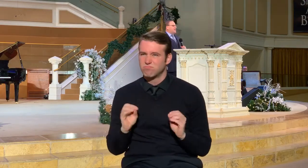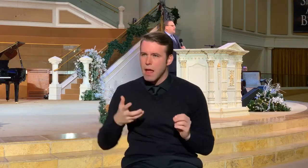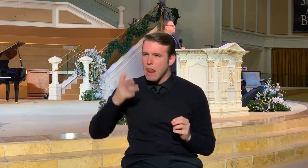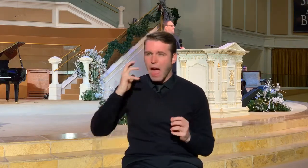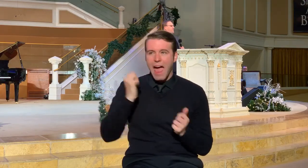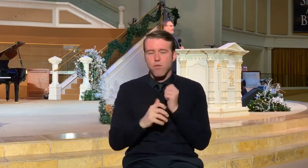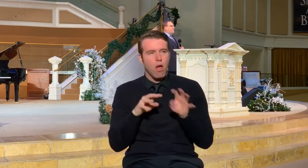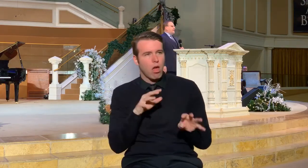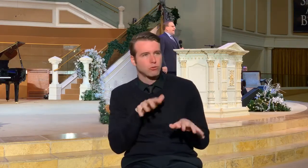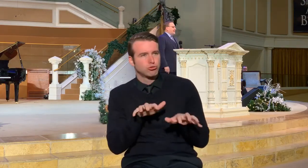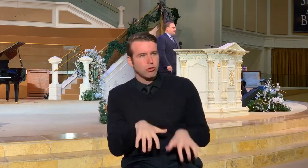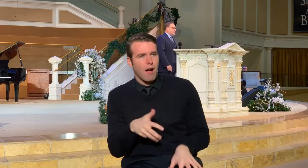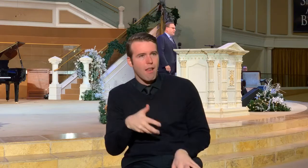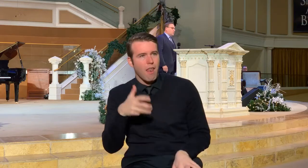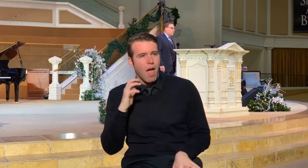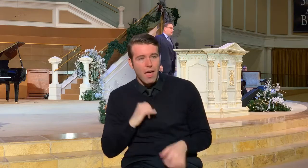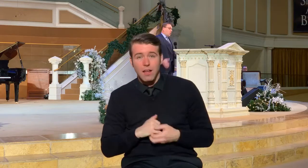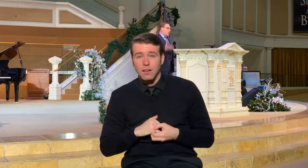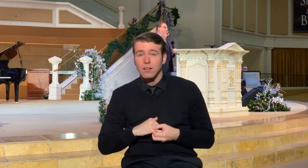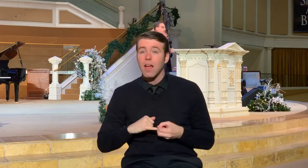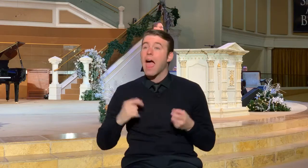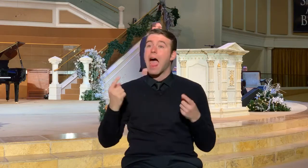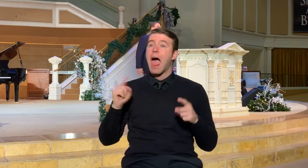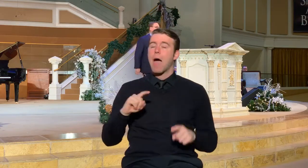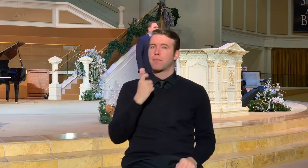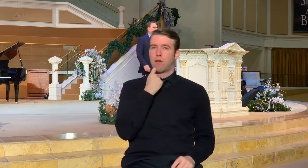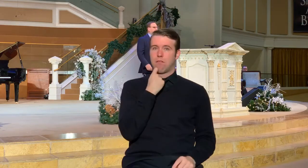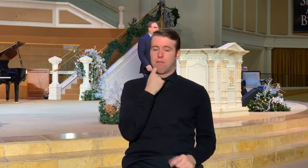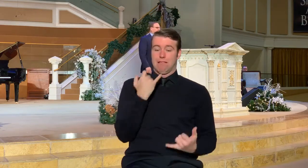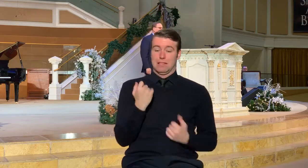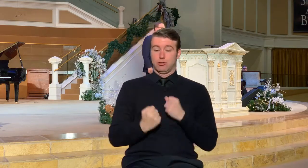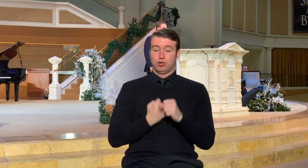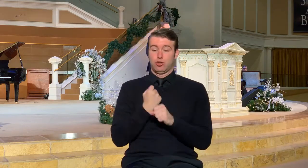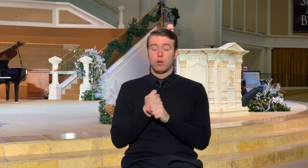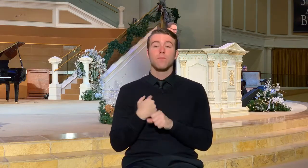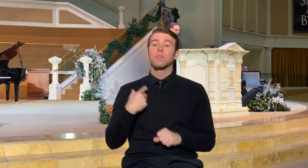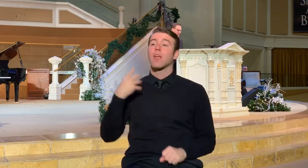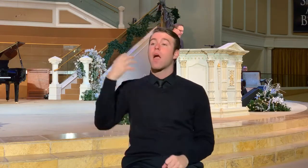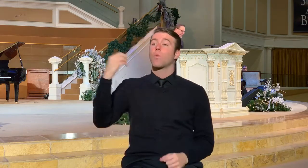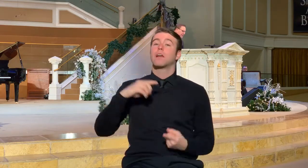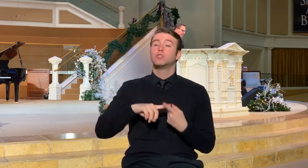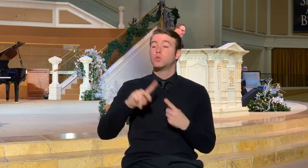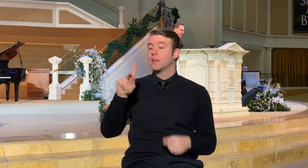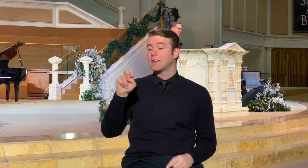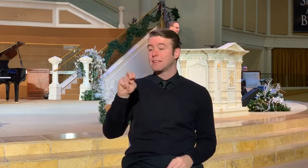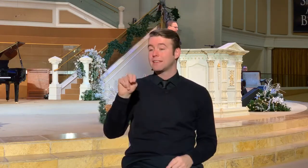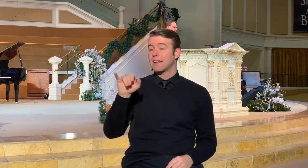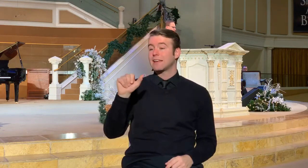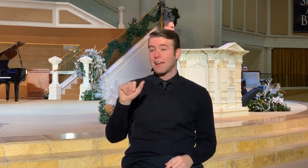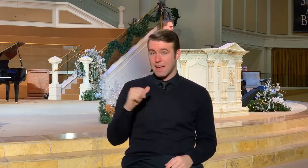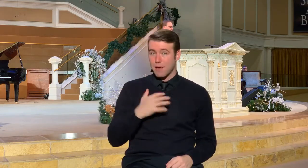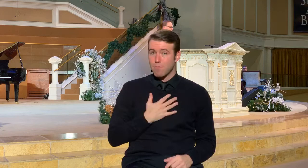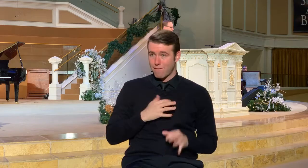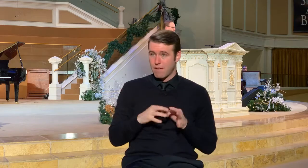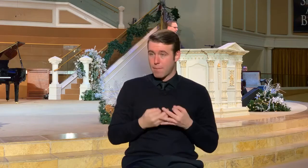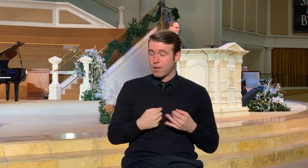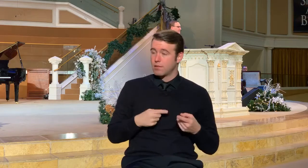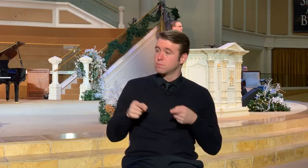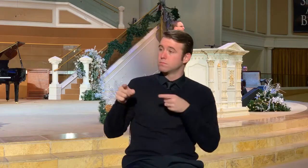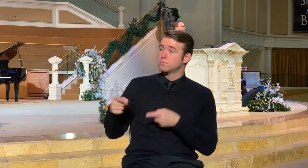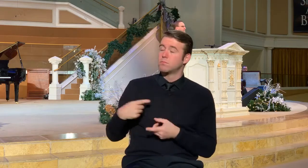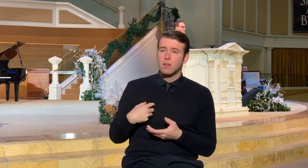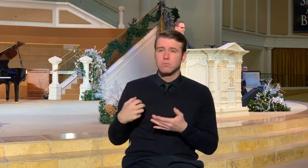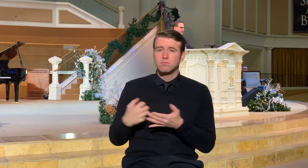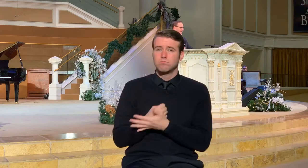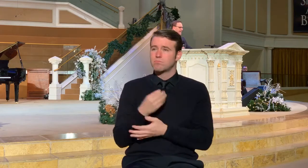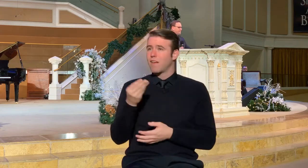it. My family last year, or earlier this year, we went to Kenya and had the privilege for a couple